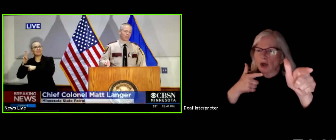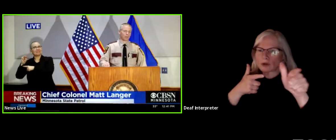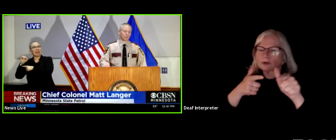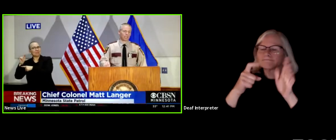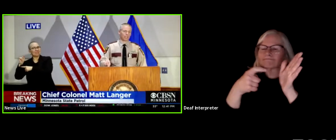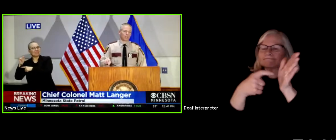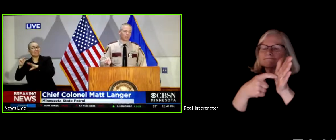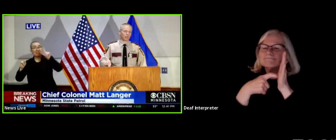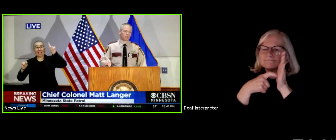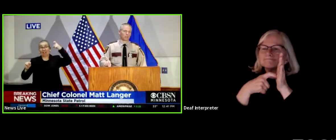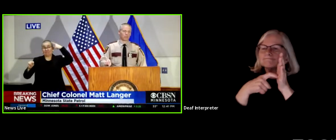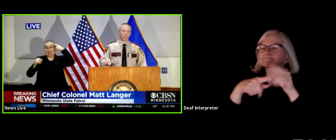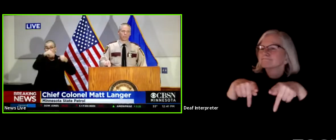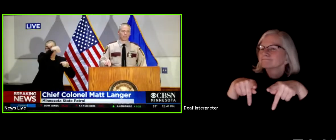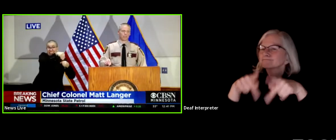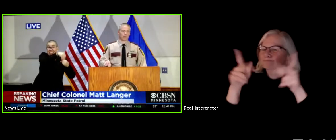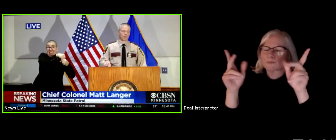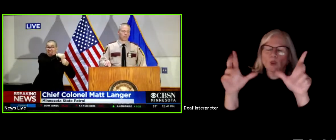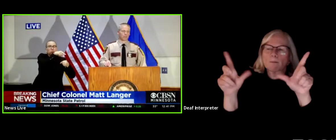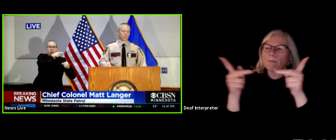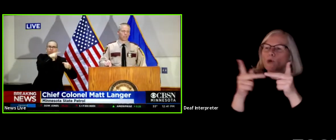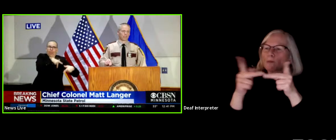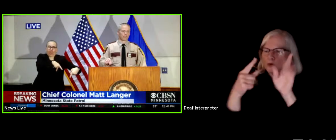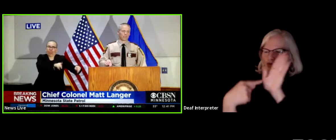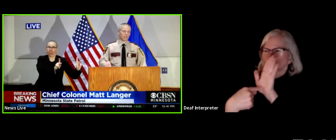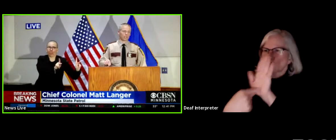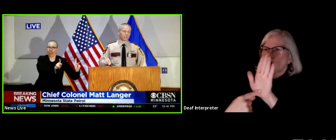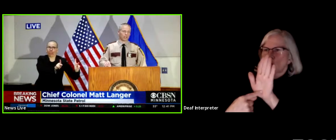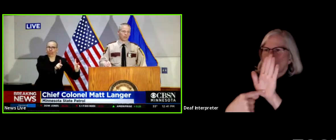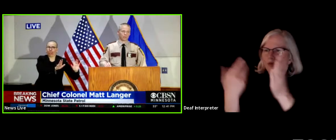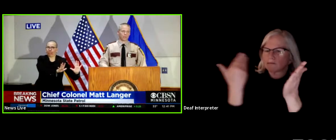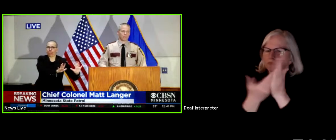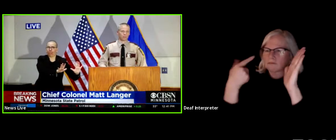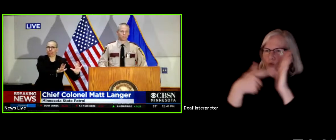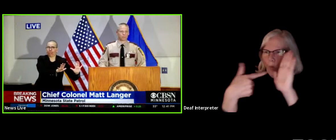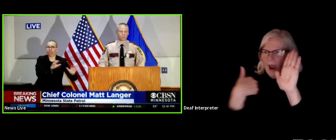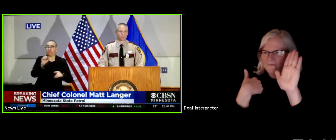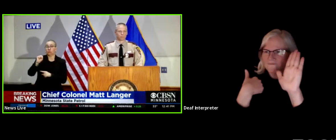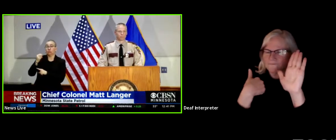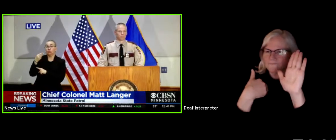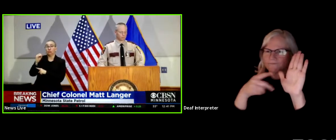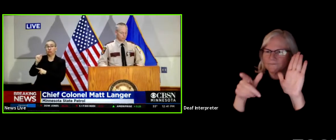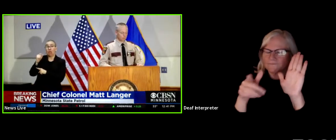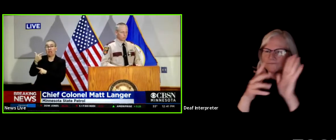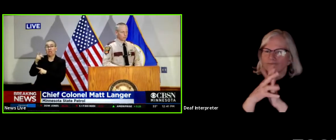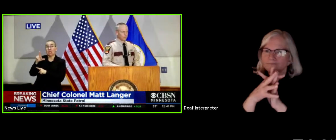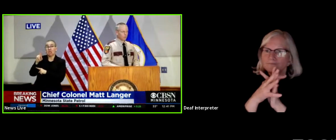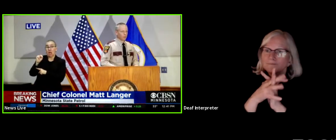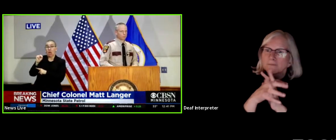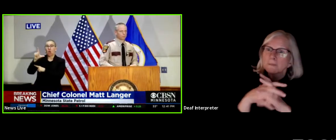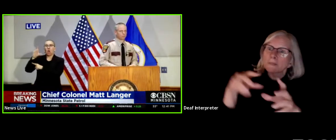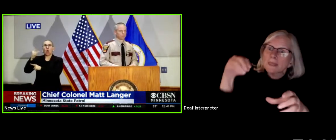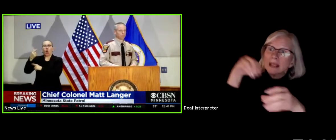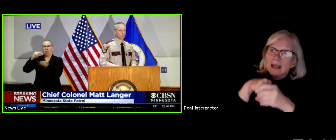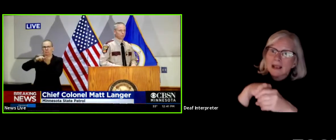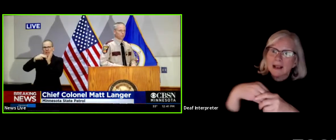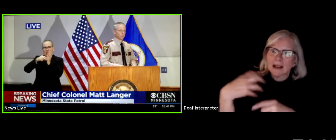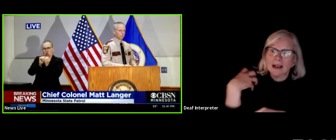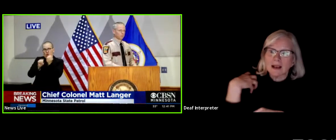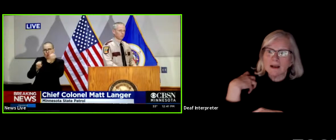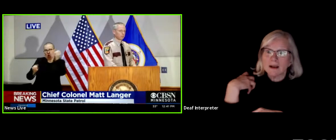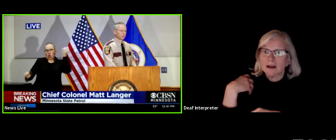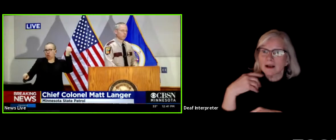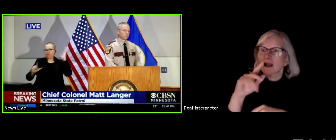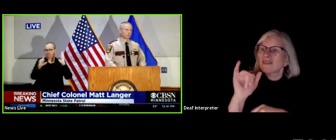the Capitol building, those two particular weapons, long guns and shotguns, are prohibited. So just to clarify, you can open